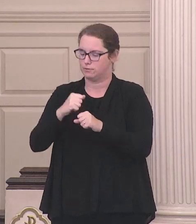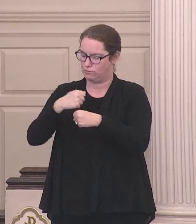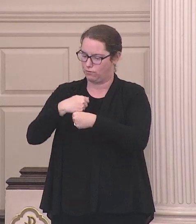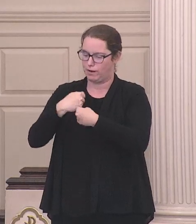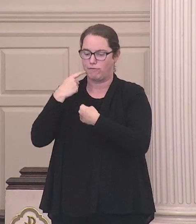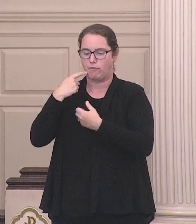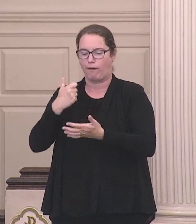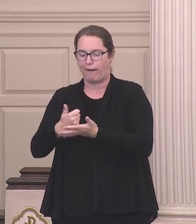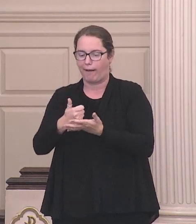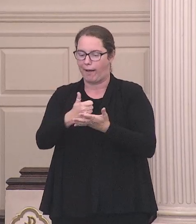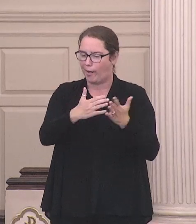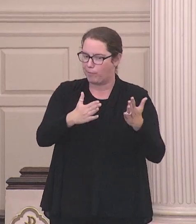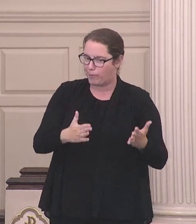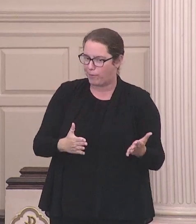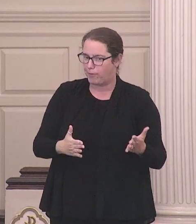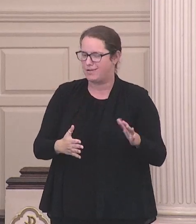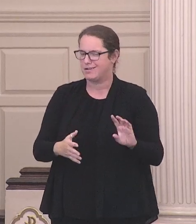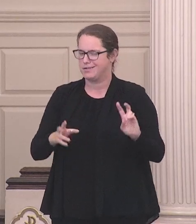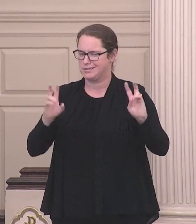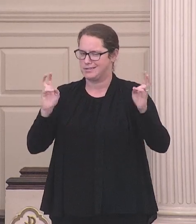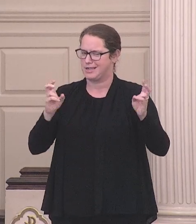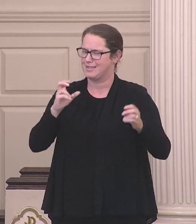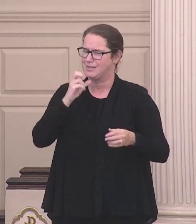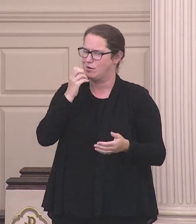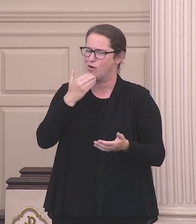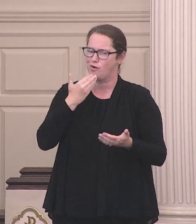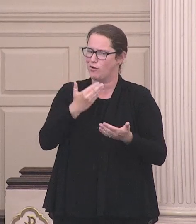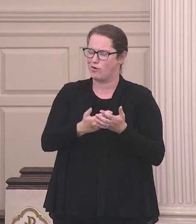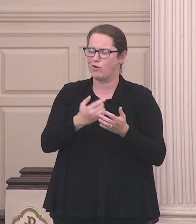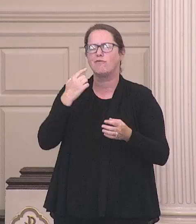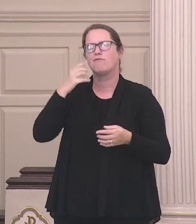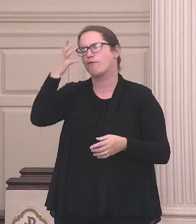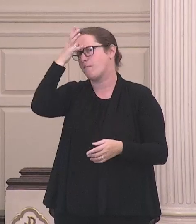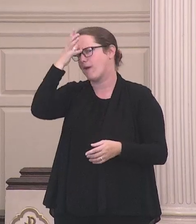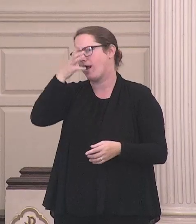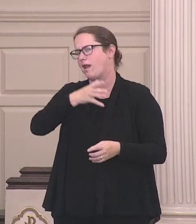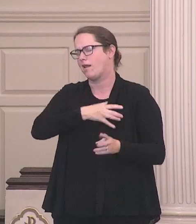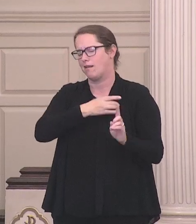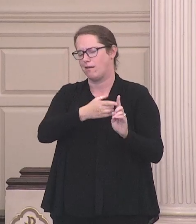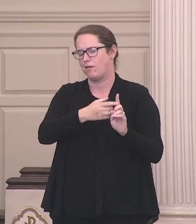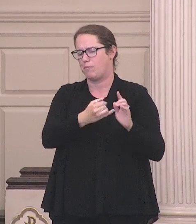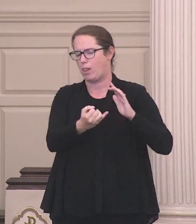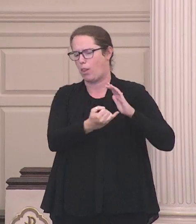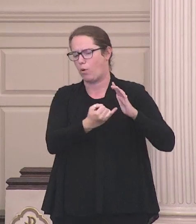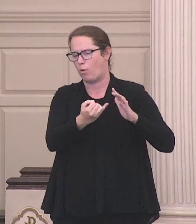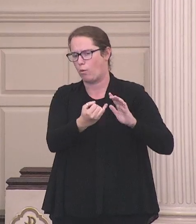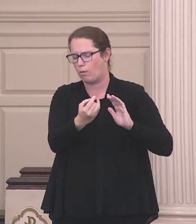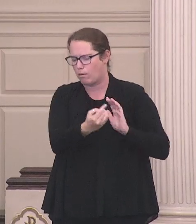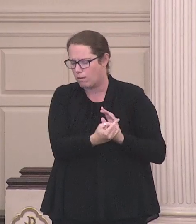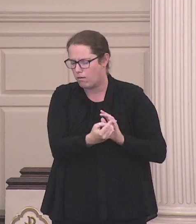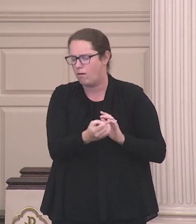It is not good for man to be alone. I will make a suitable helper for him.